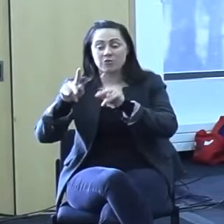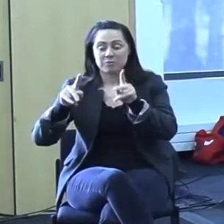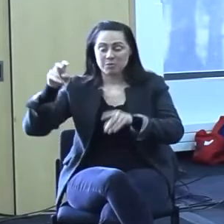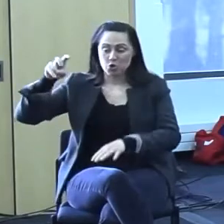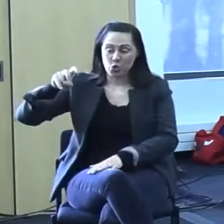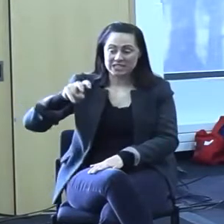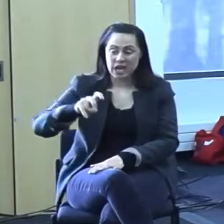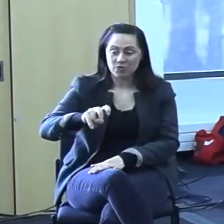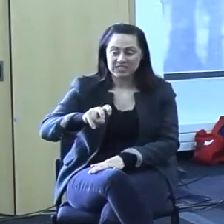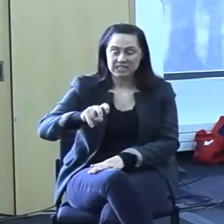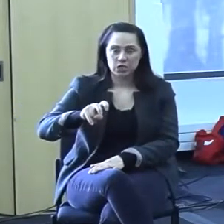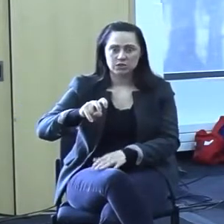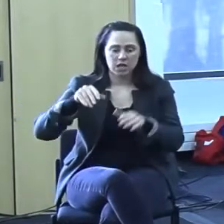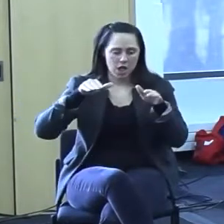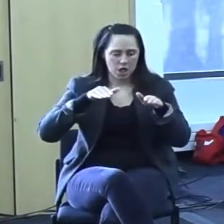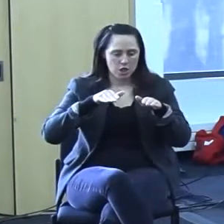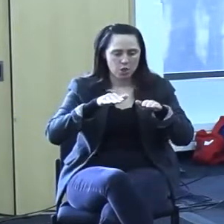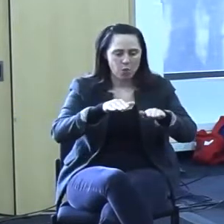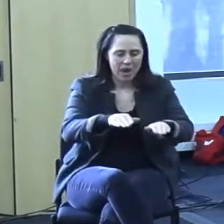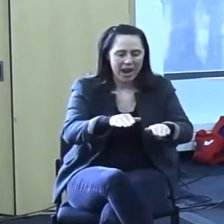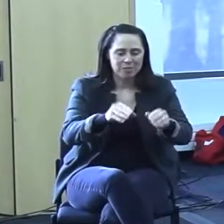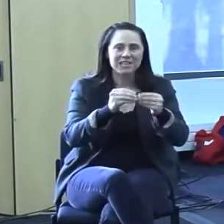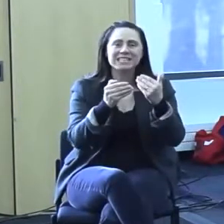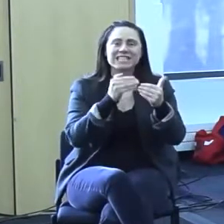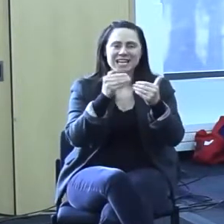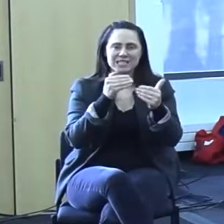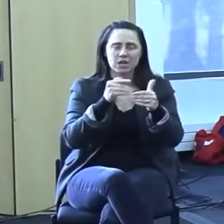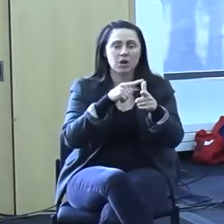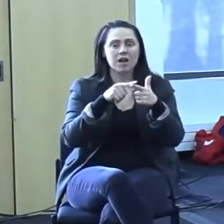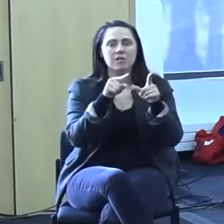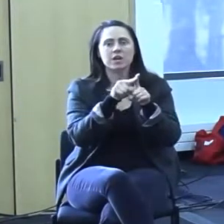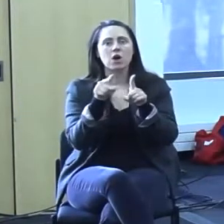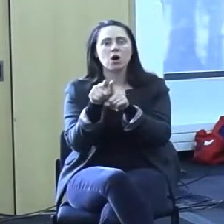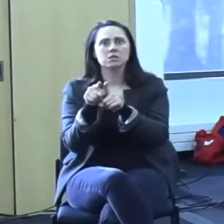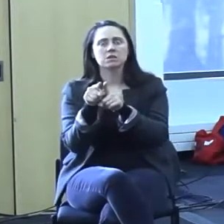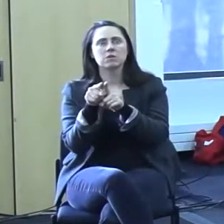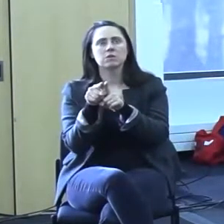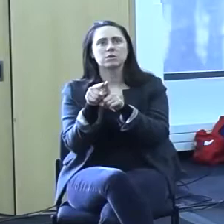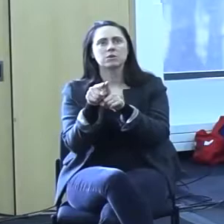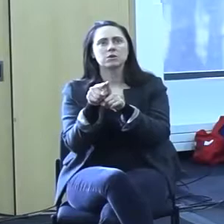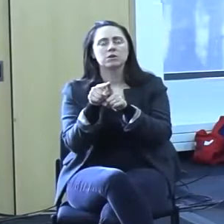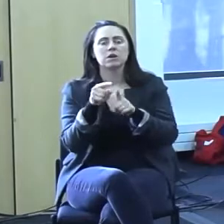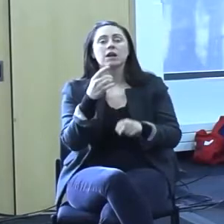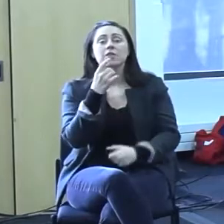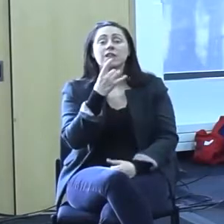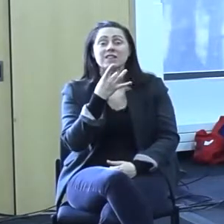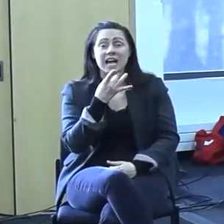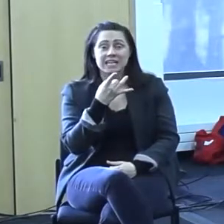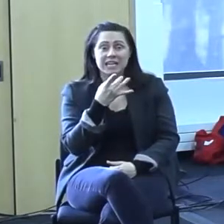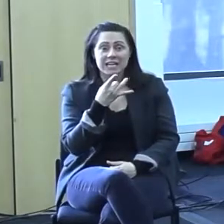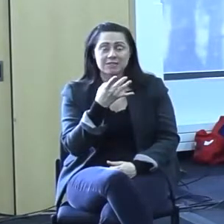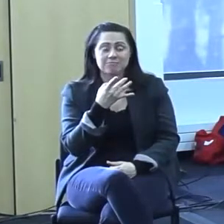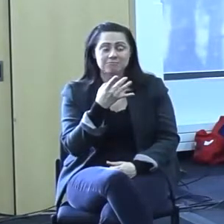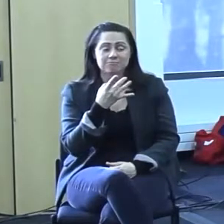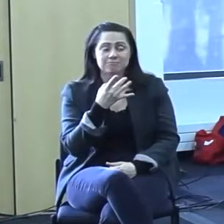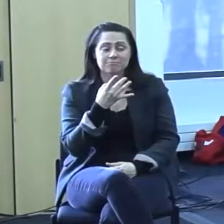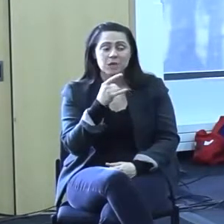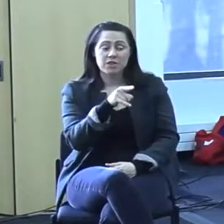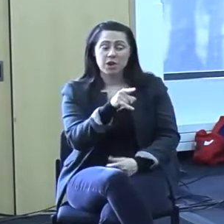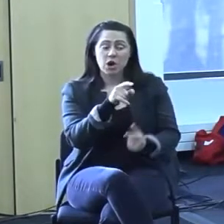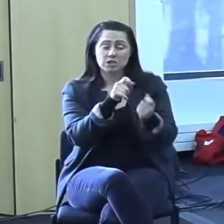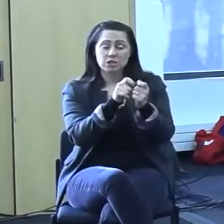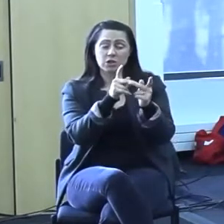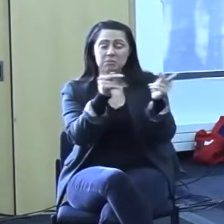lot easier. Um, and then also the lighting. There are